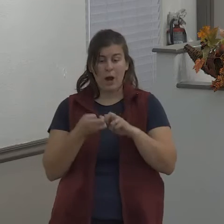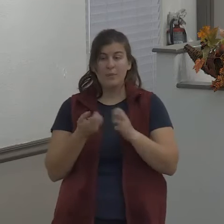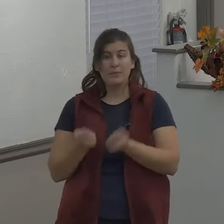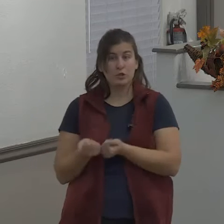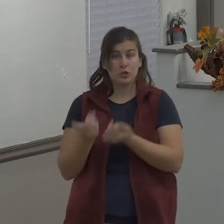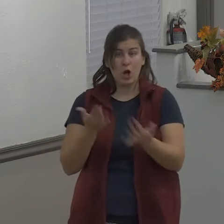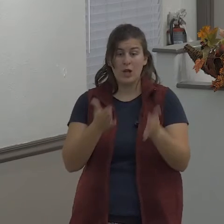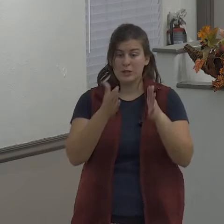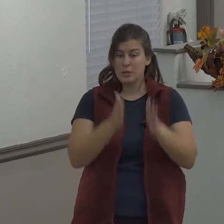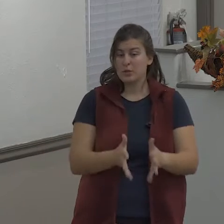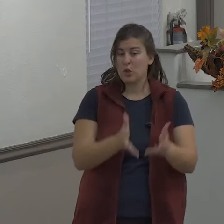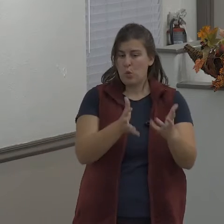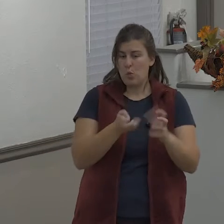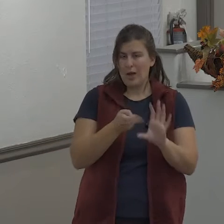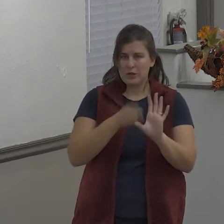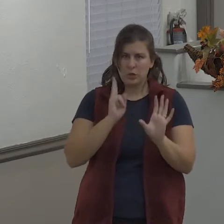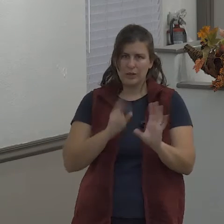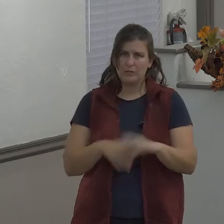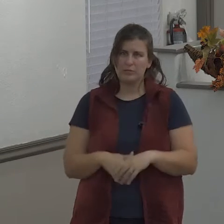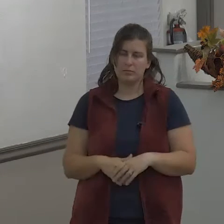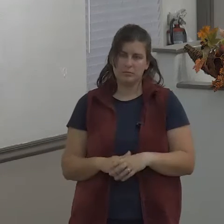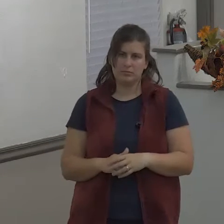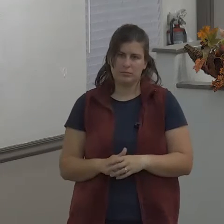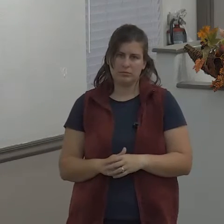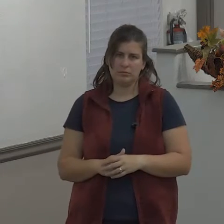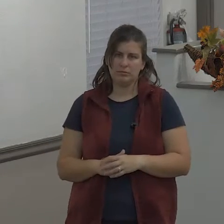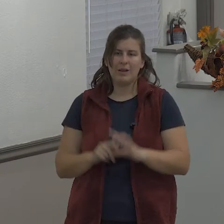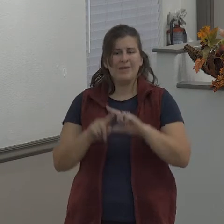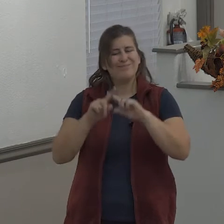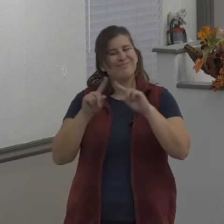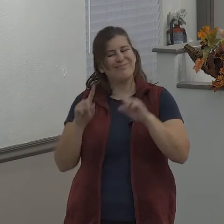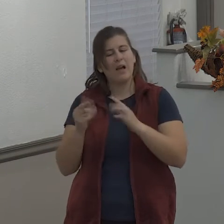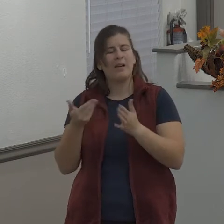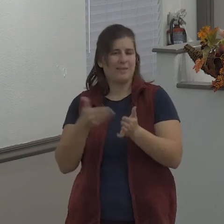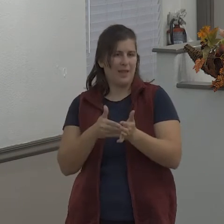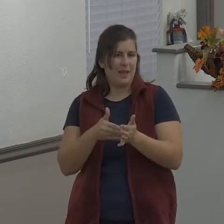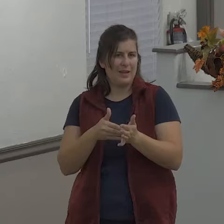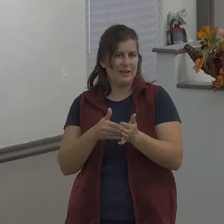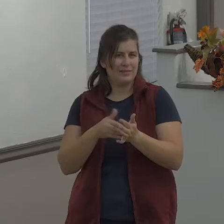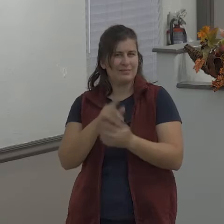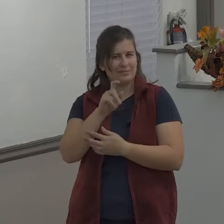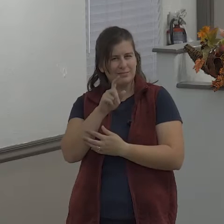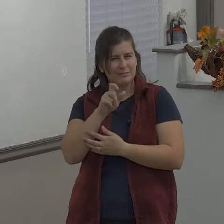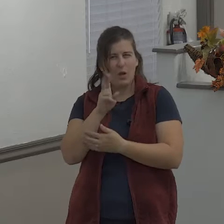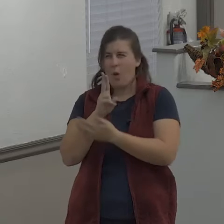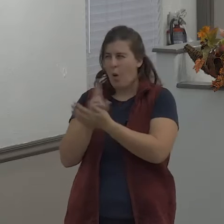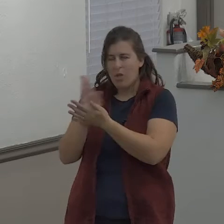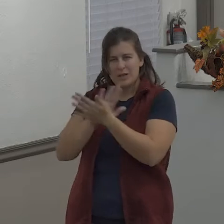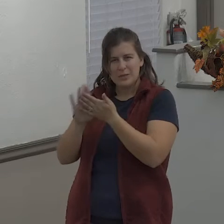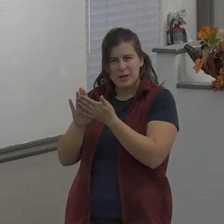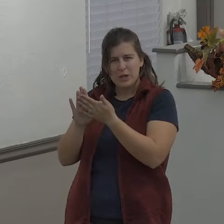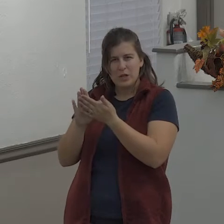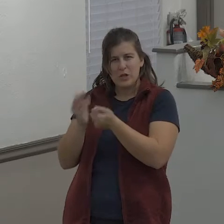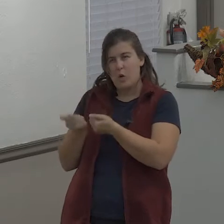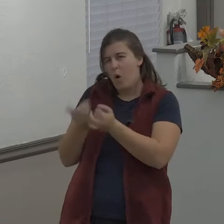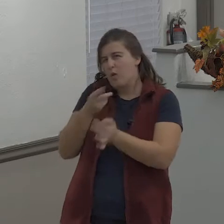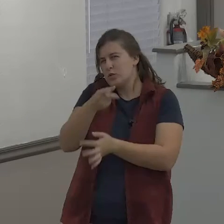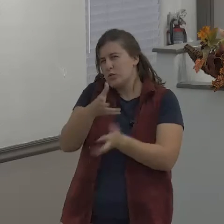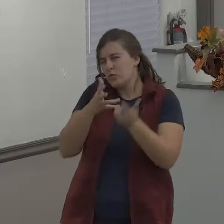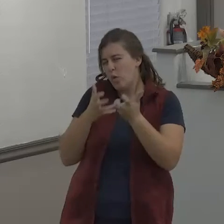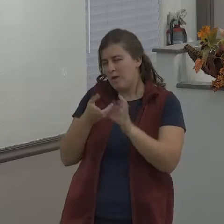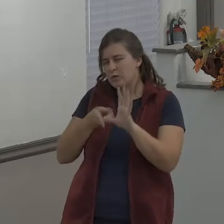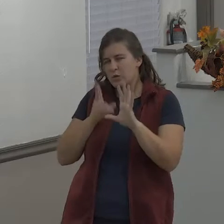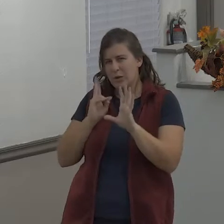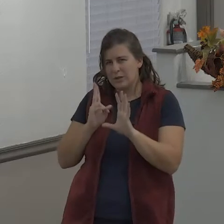Problems can cause a person to want to quit. But again, did the Holy Spirit of God make you want to quit?